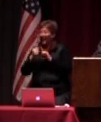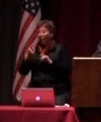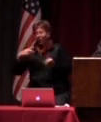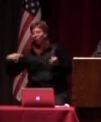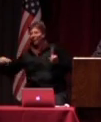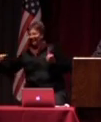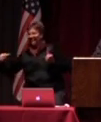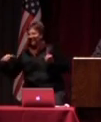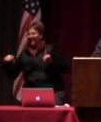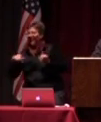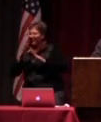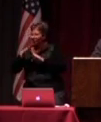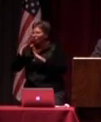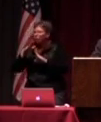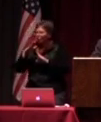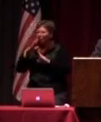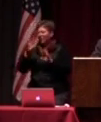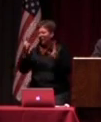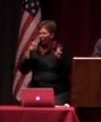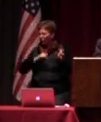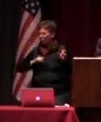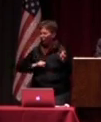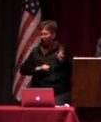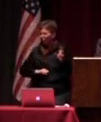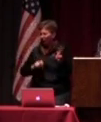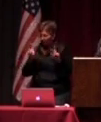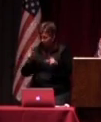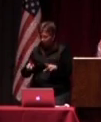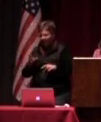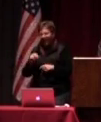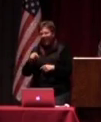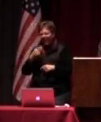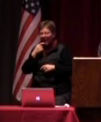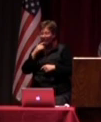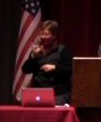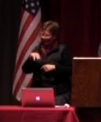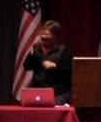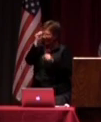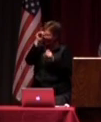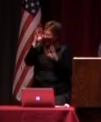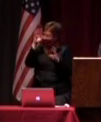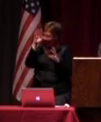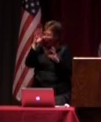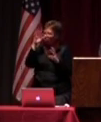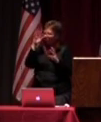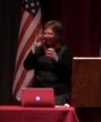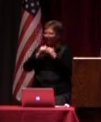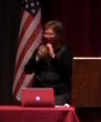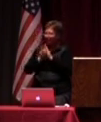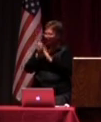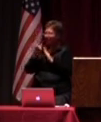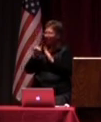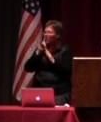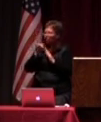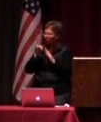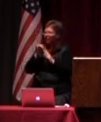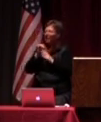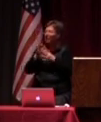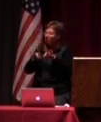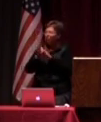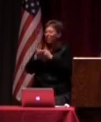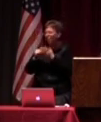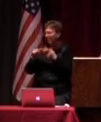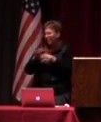an extraordinary superhuman figure. And I would argue that it's actually this image and the way it develops that is a crucial aspect of his